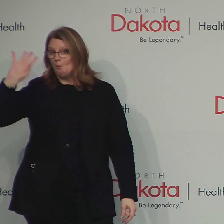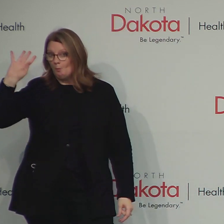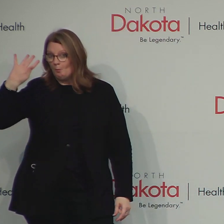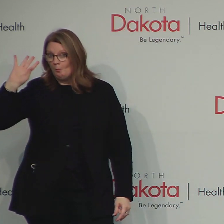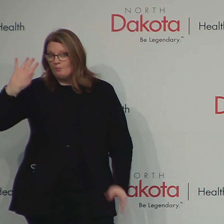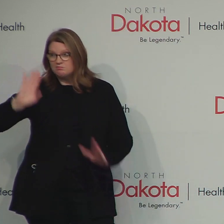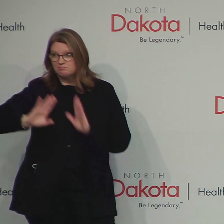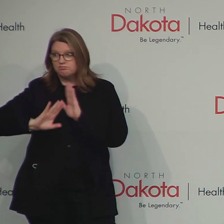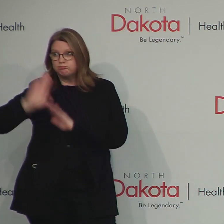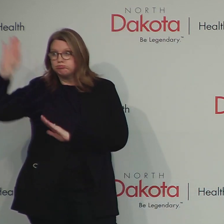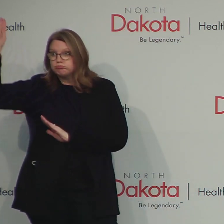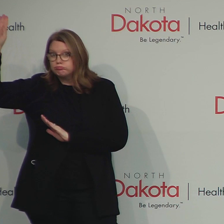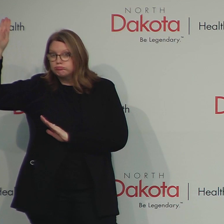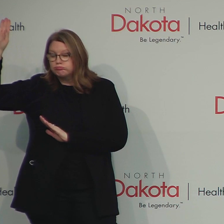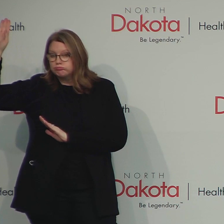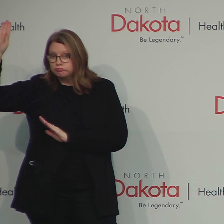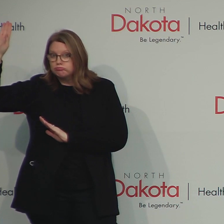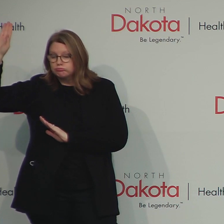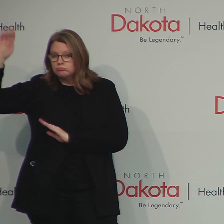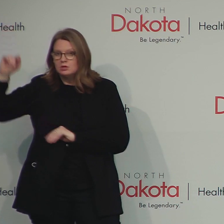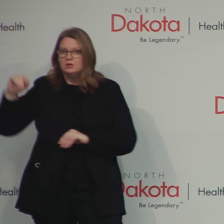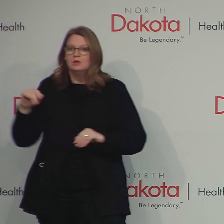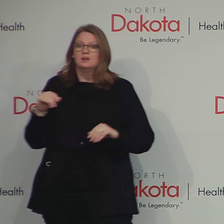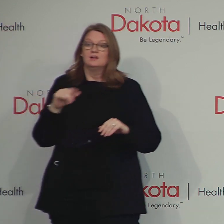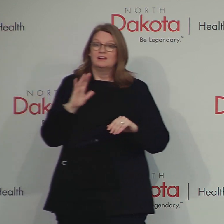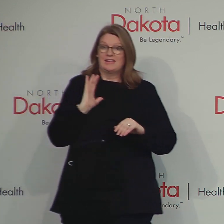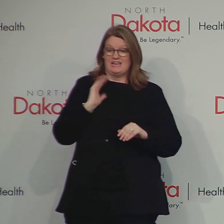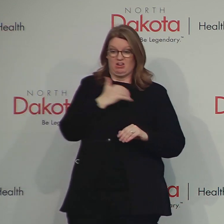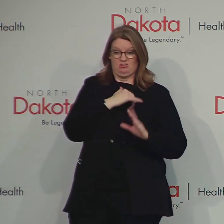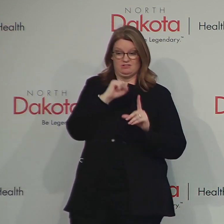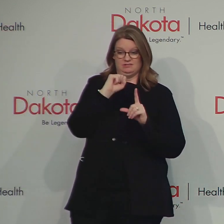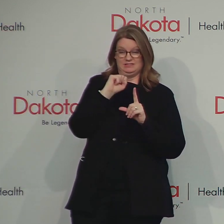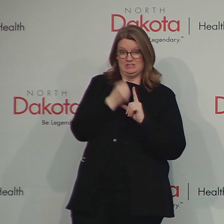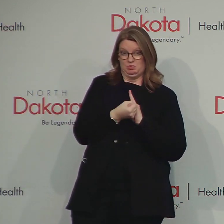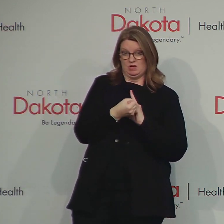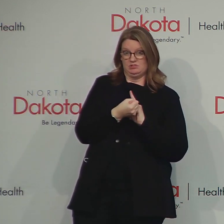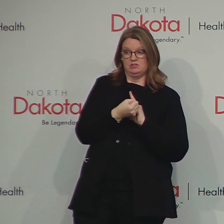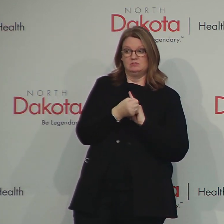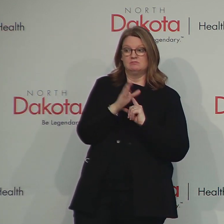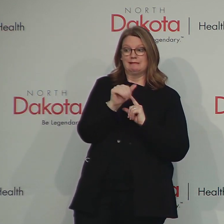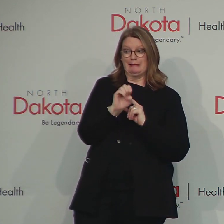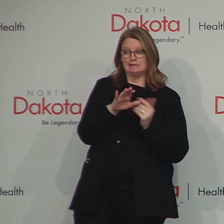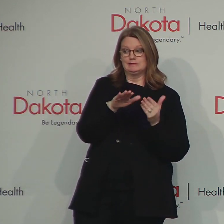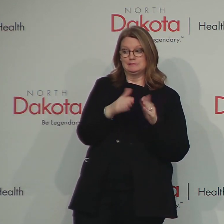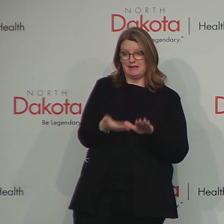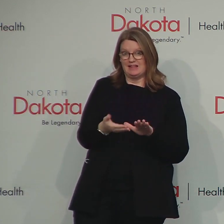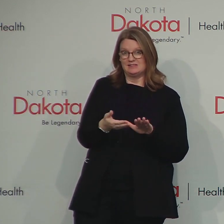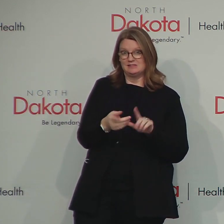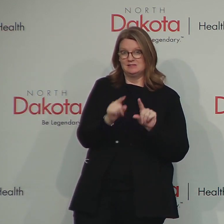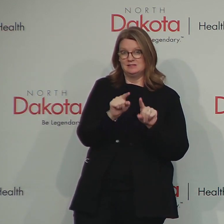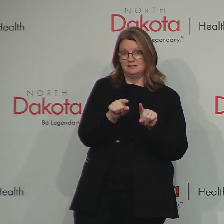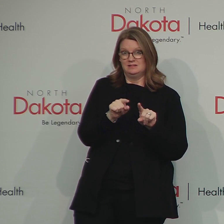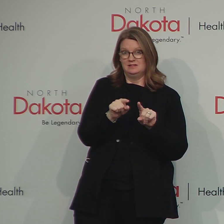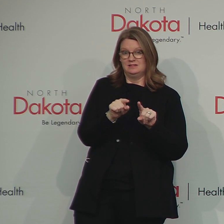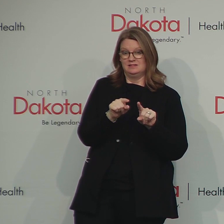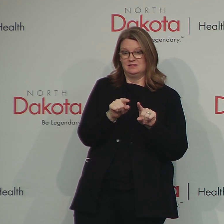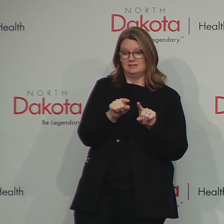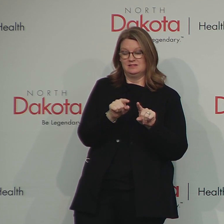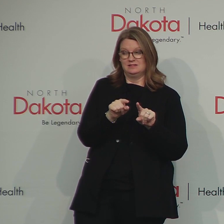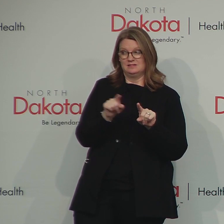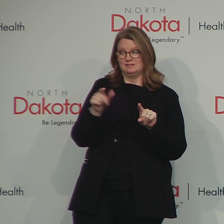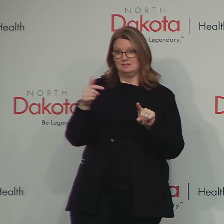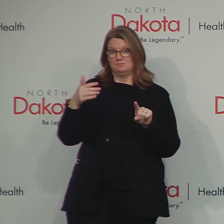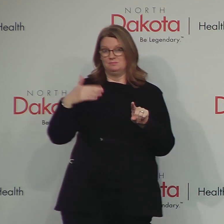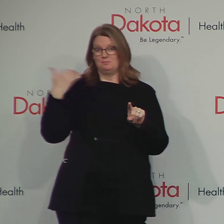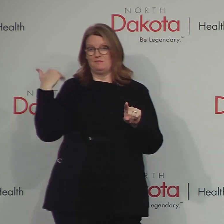we're statistically, in terms of hospitalizations, cases, and deaths, the nation is more in the throes of the pandemic today